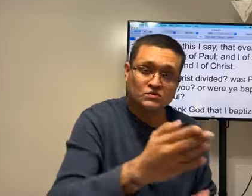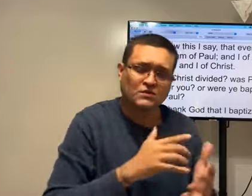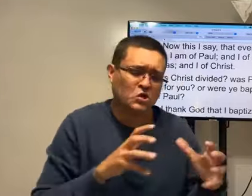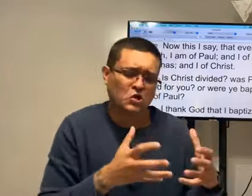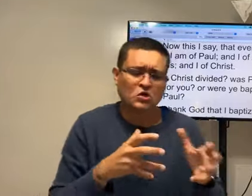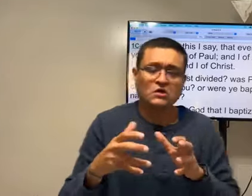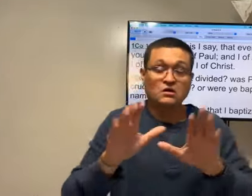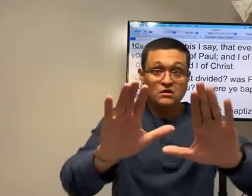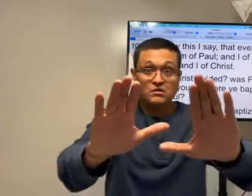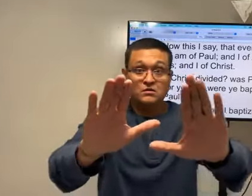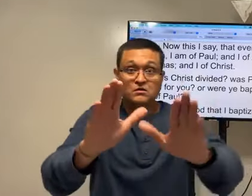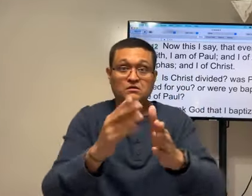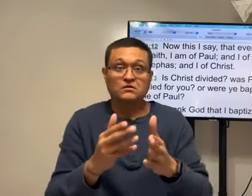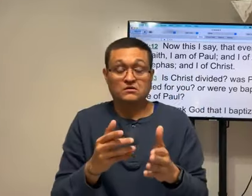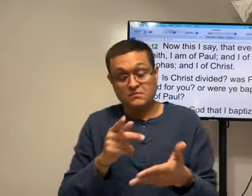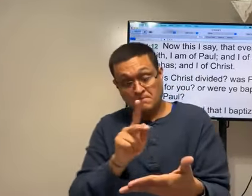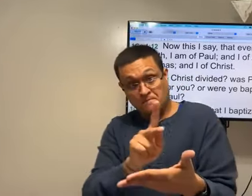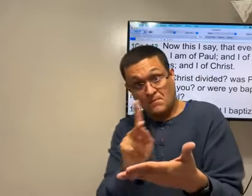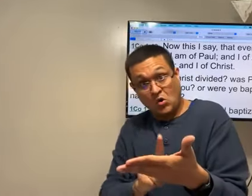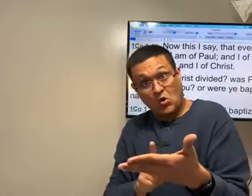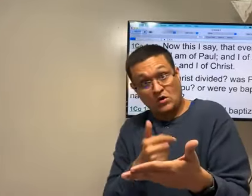Was Paul crucified for you?